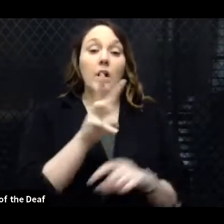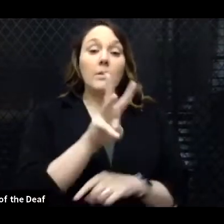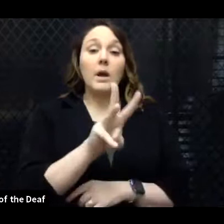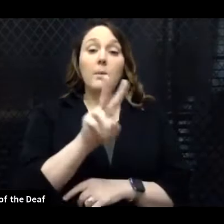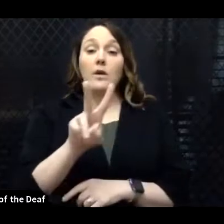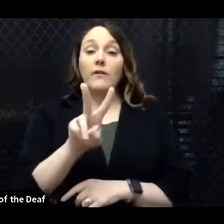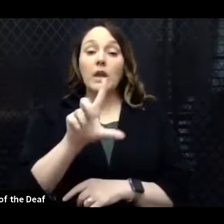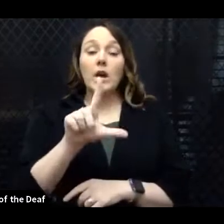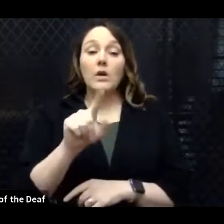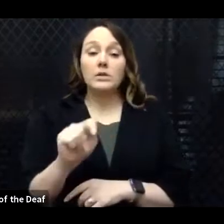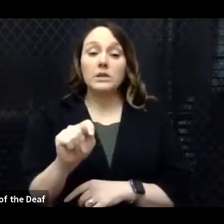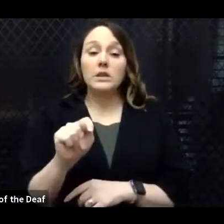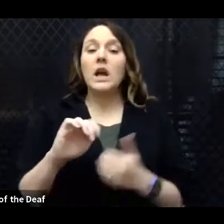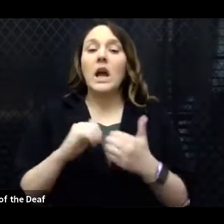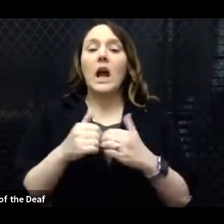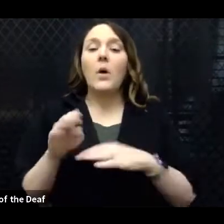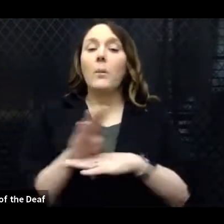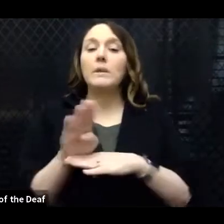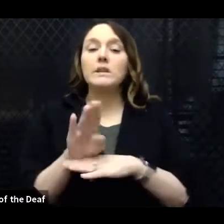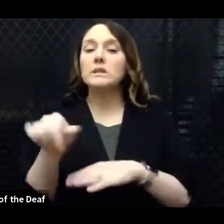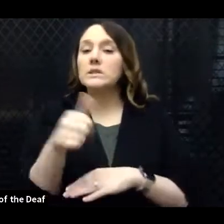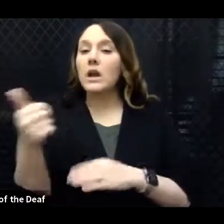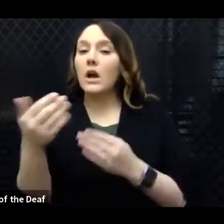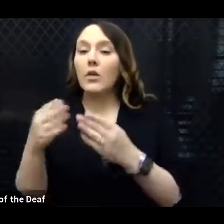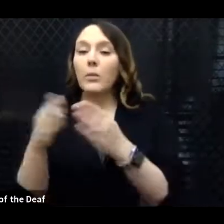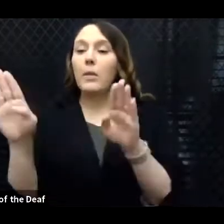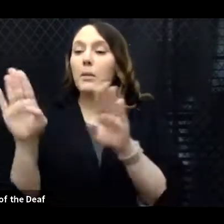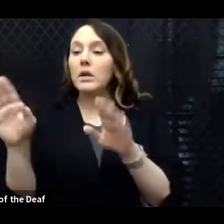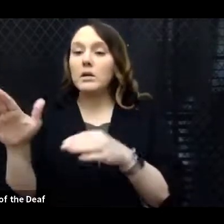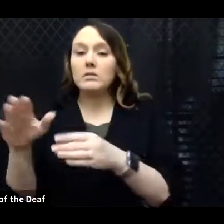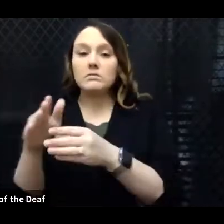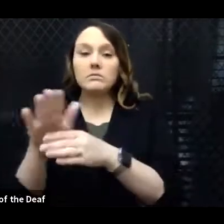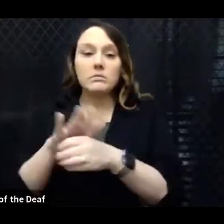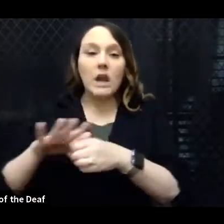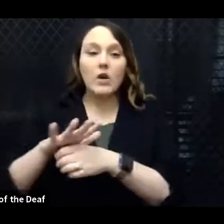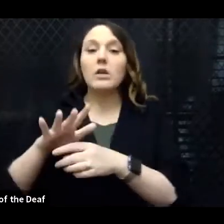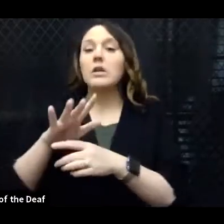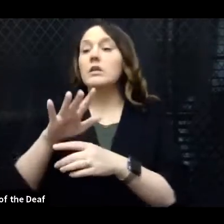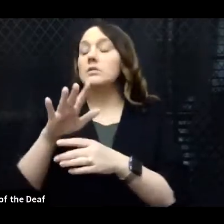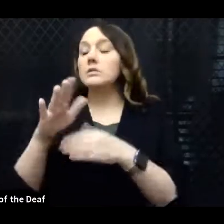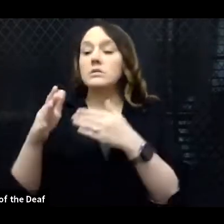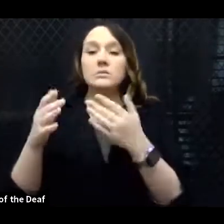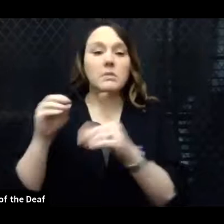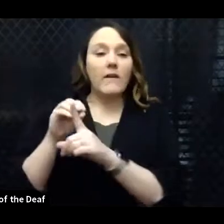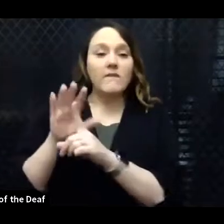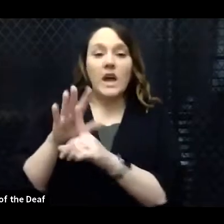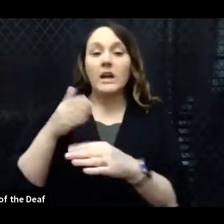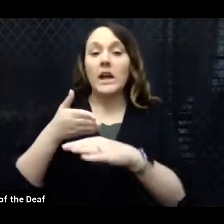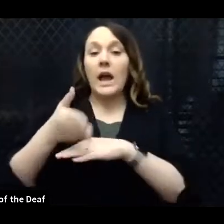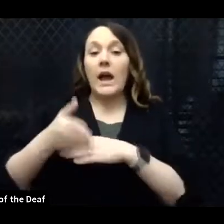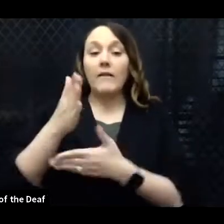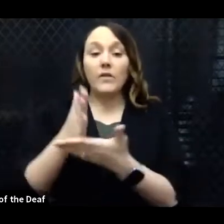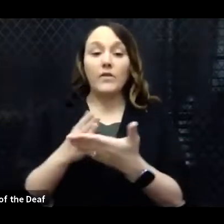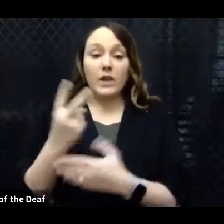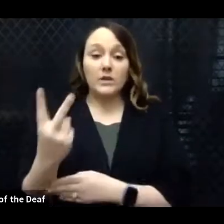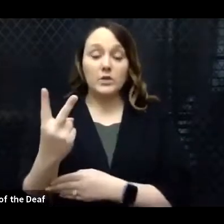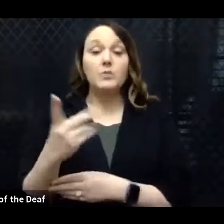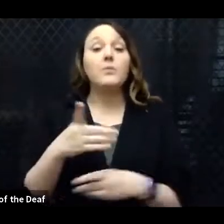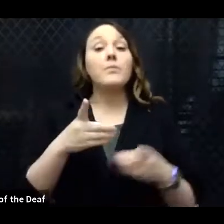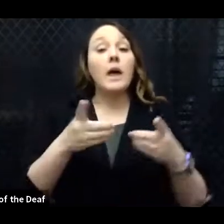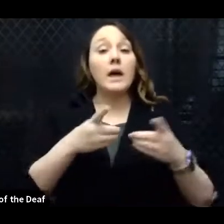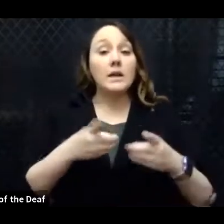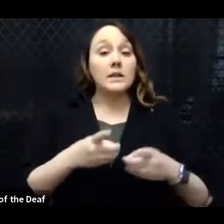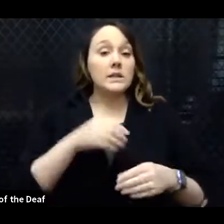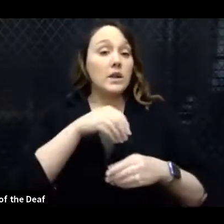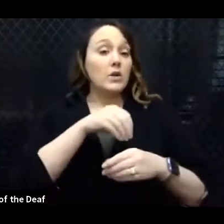WVLT. How will businesses and other public spaces be affected once phase 2 is implemented? Well, the details of phase 2 are